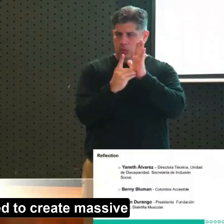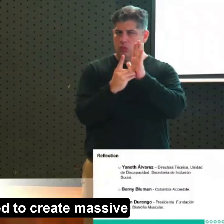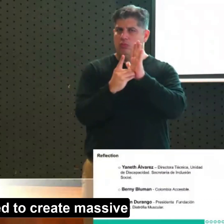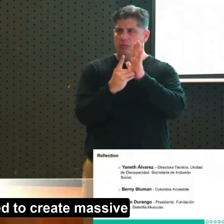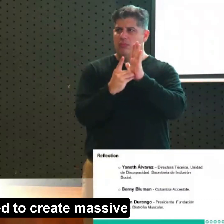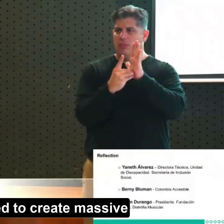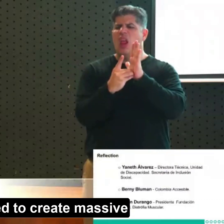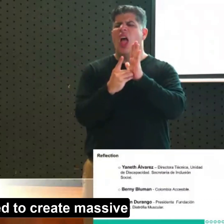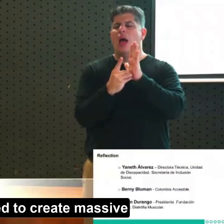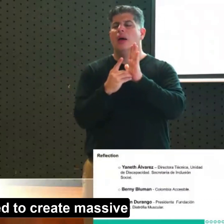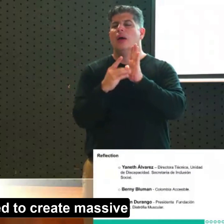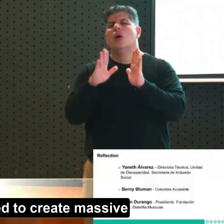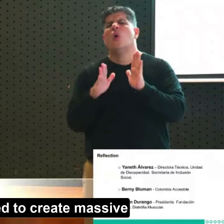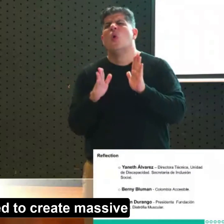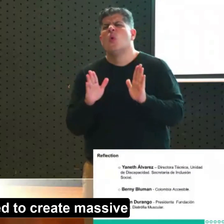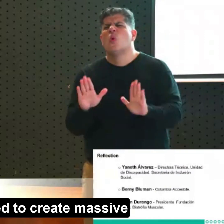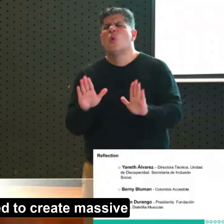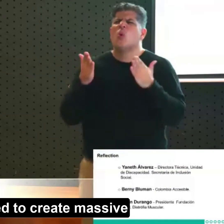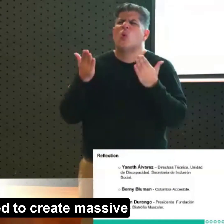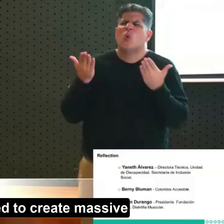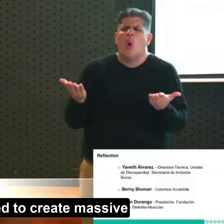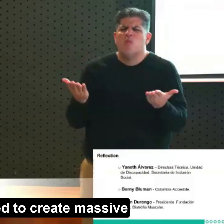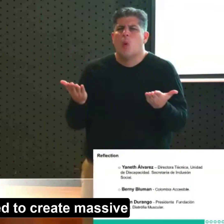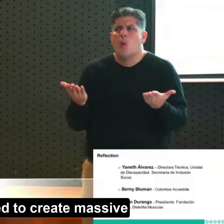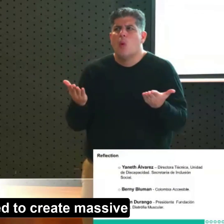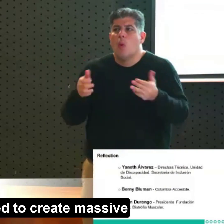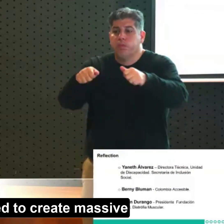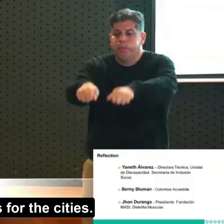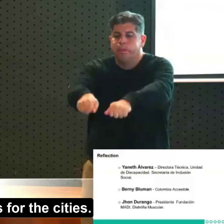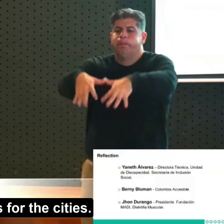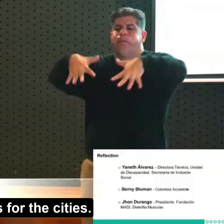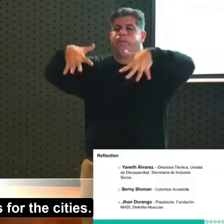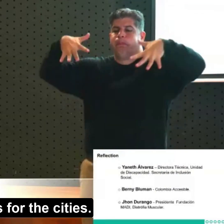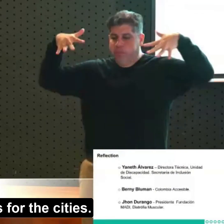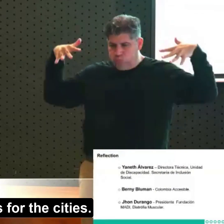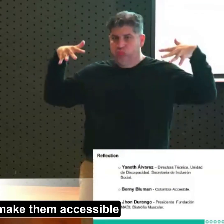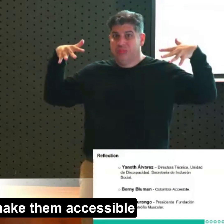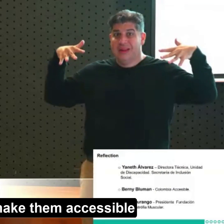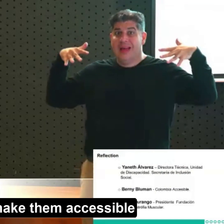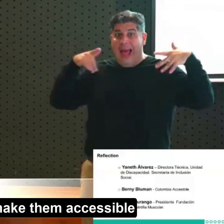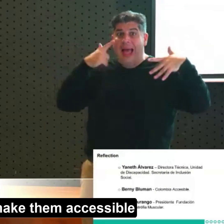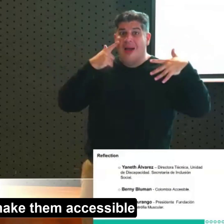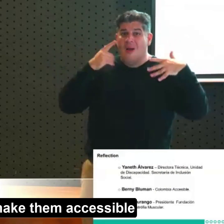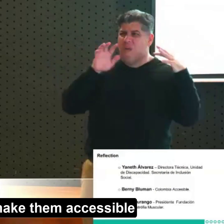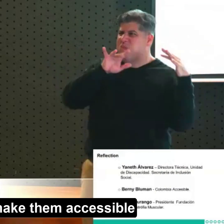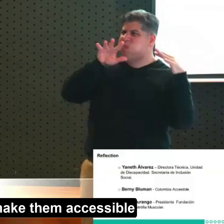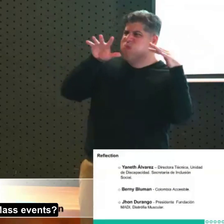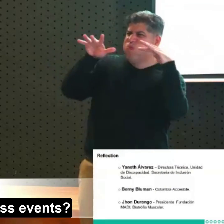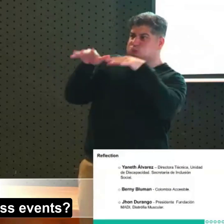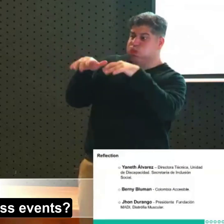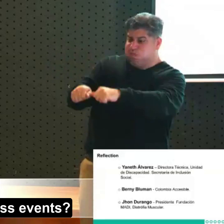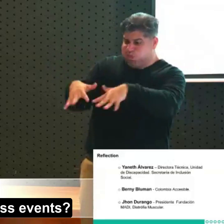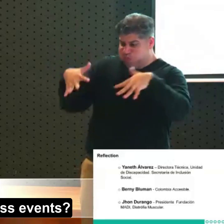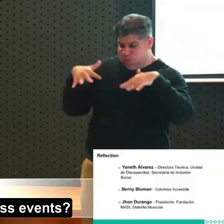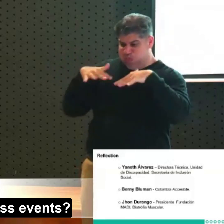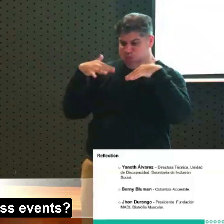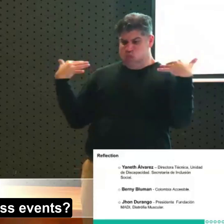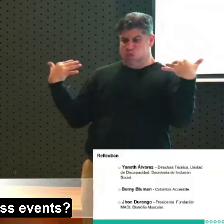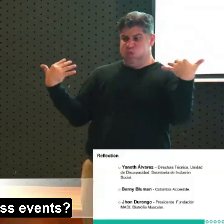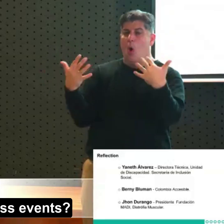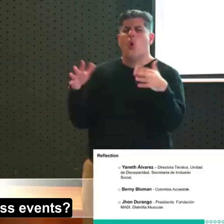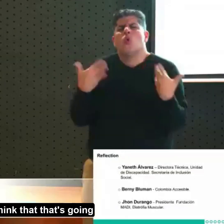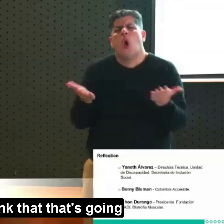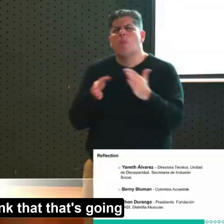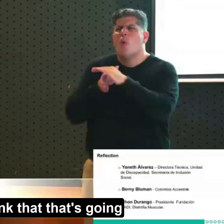how we need to create massive events for the cities. How do we make them accessible?